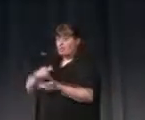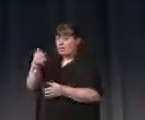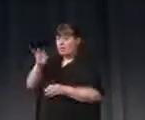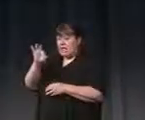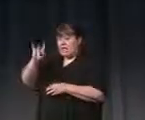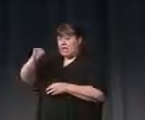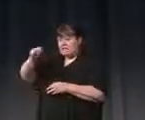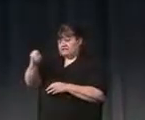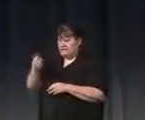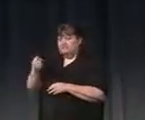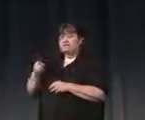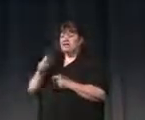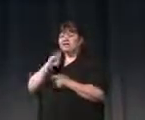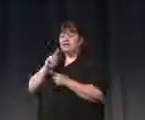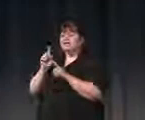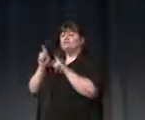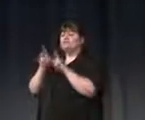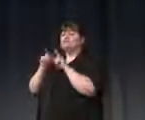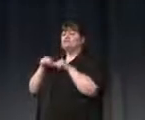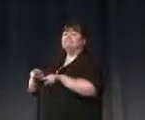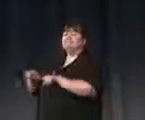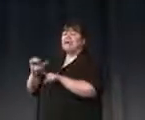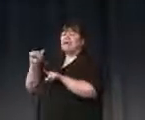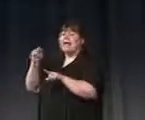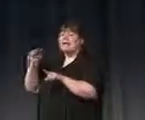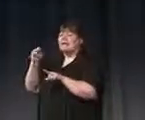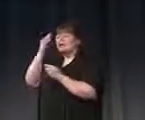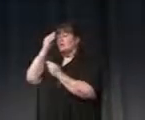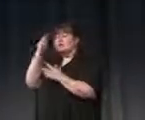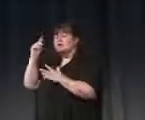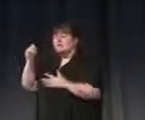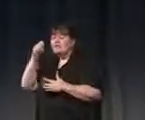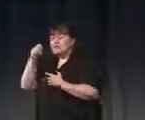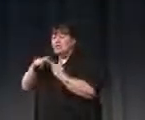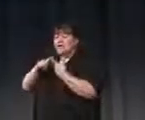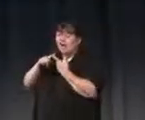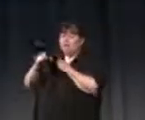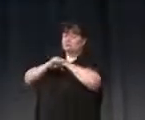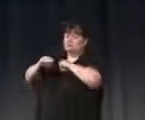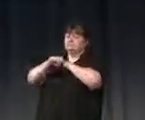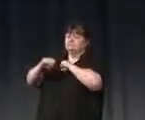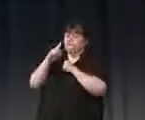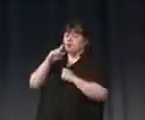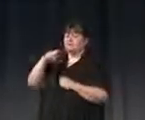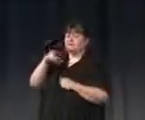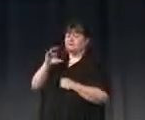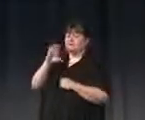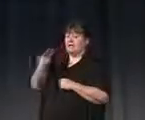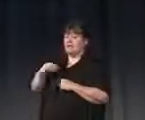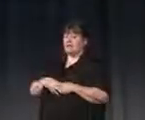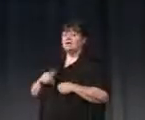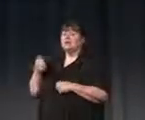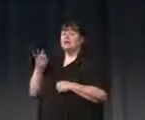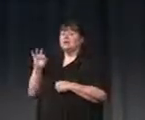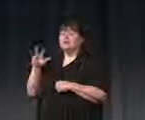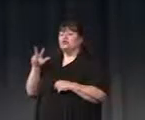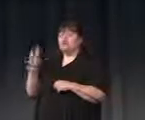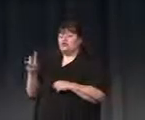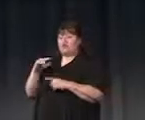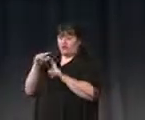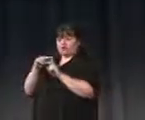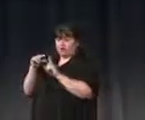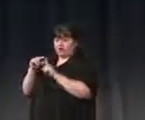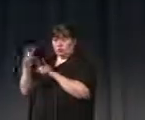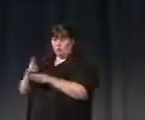lines up with things like AM, information theory, and the commercialization of PCM. In 1937, the term